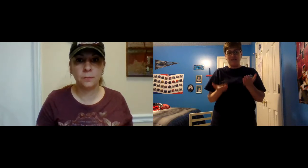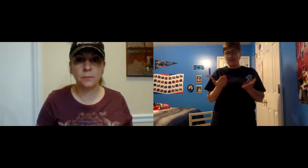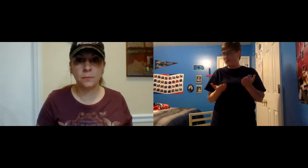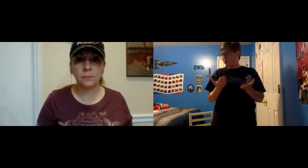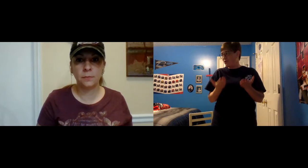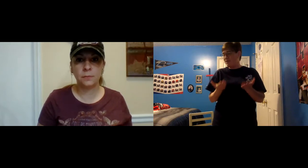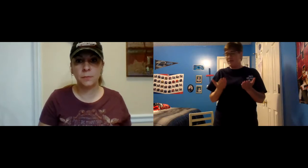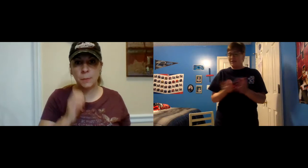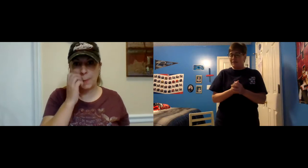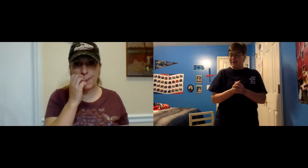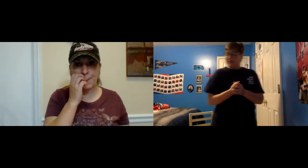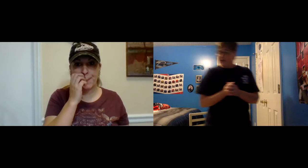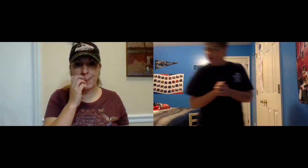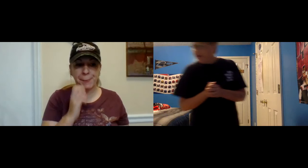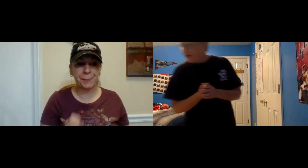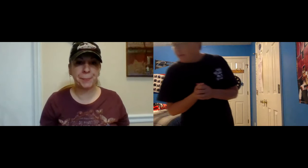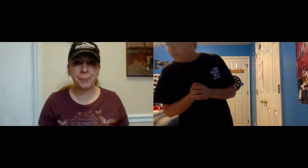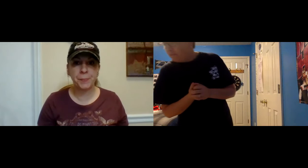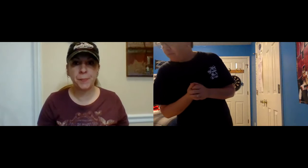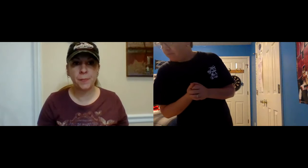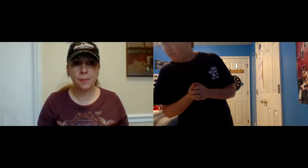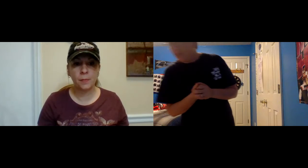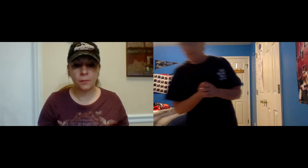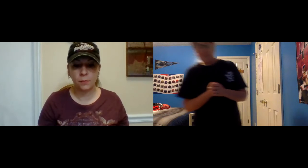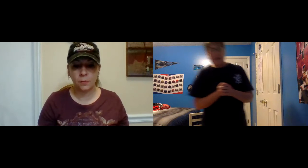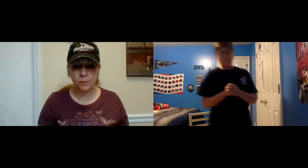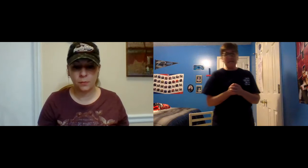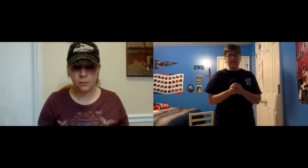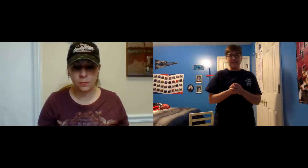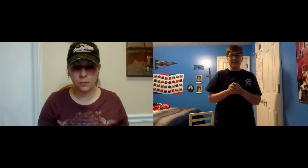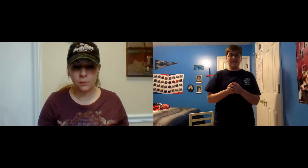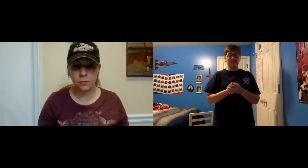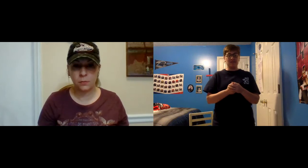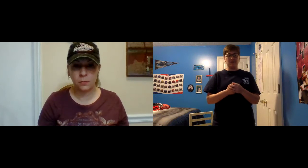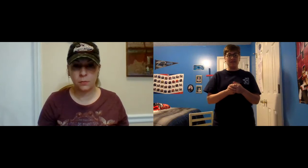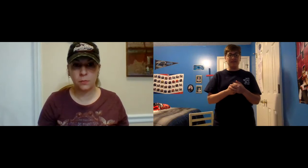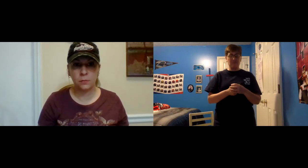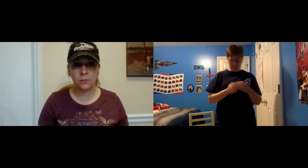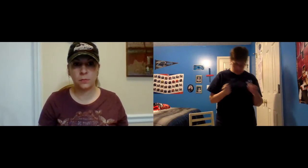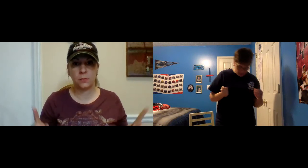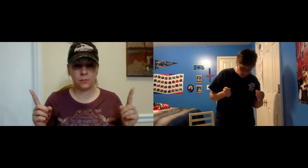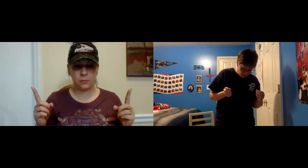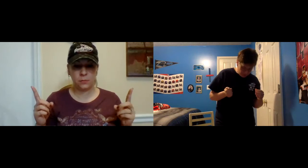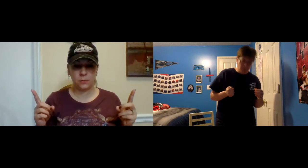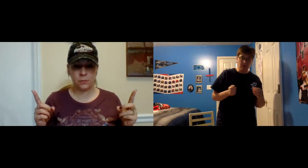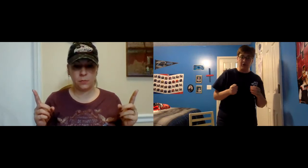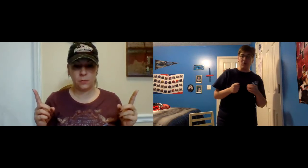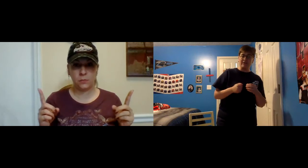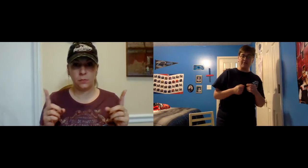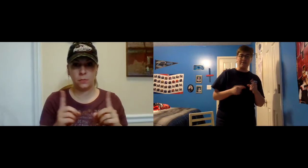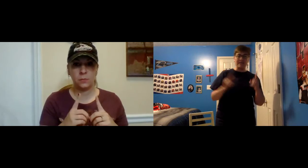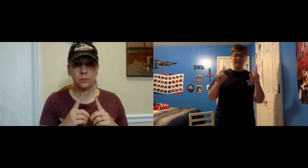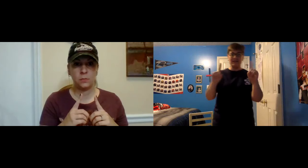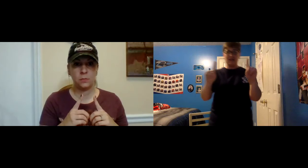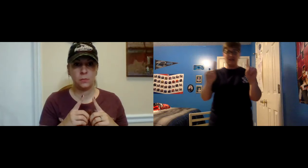that. I'm not sure. And then we've got meet. So this is the meet, like 2 people are going